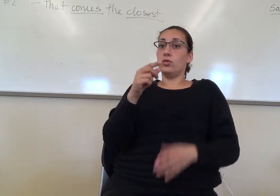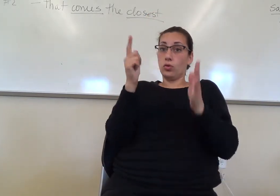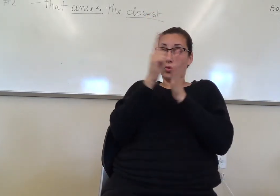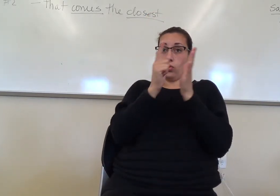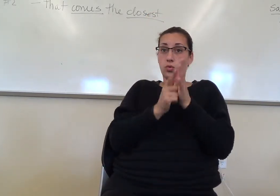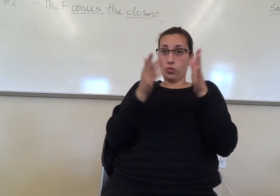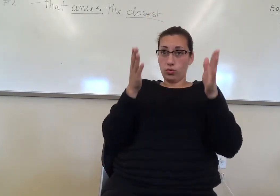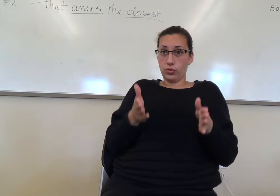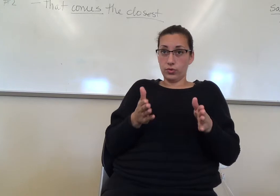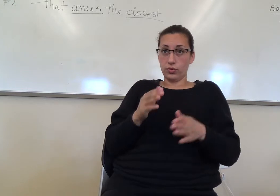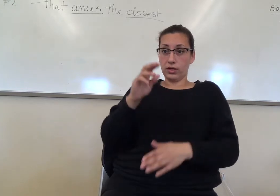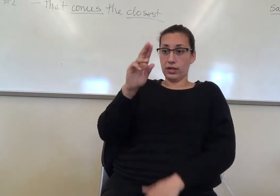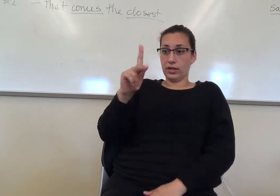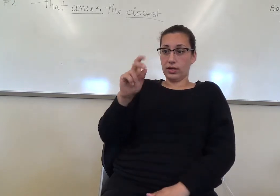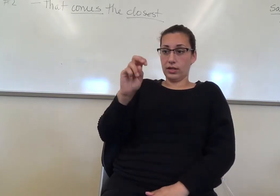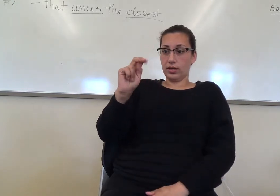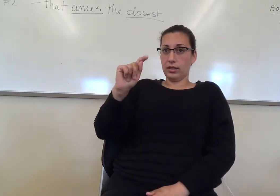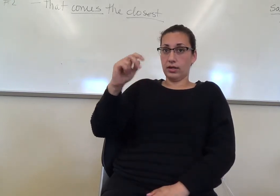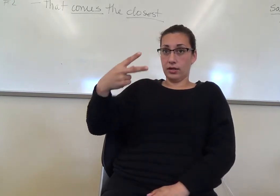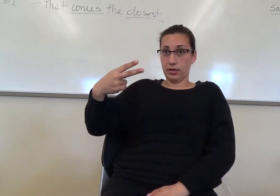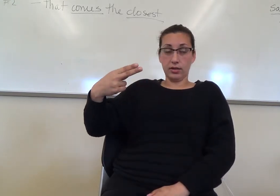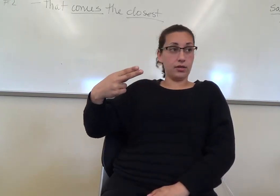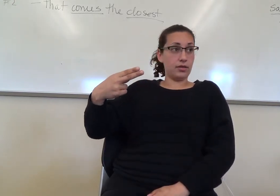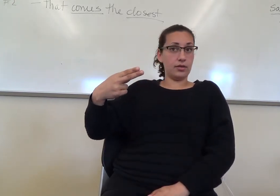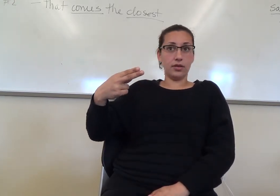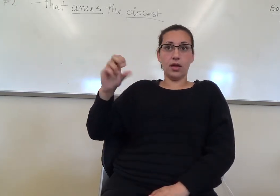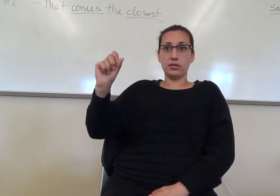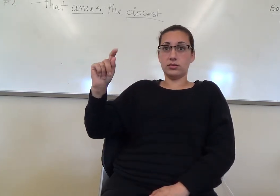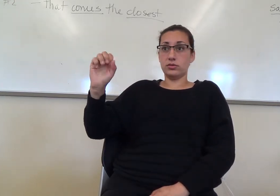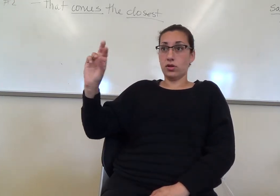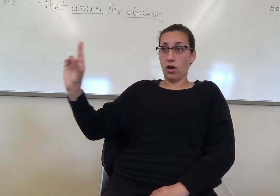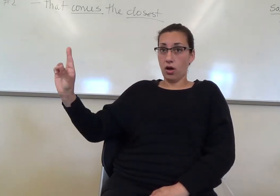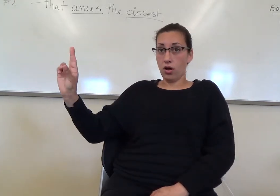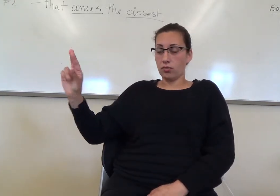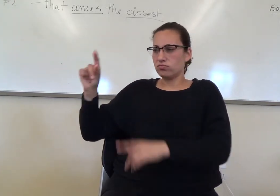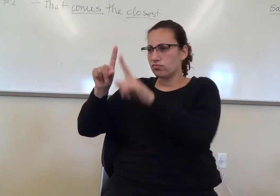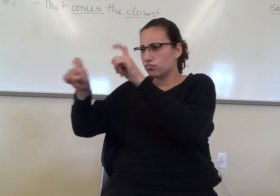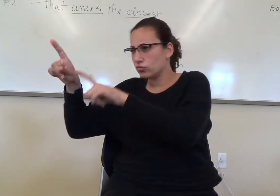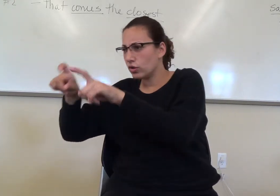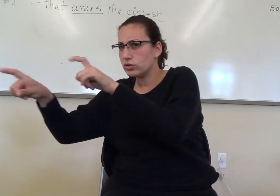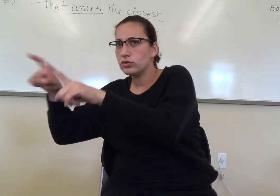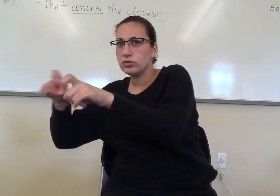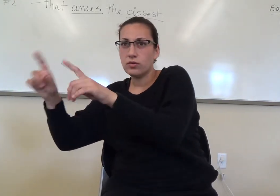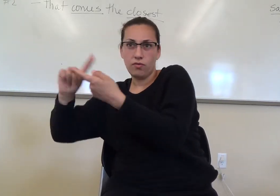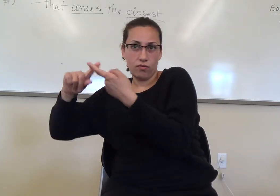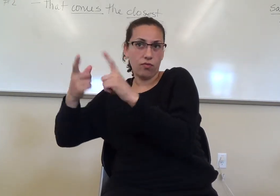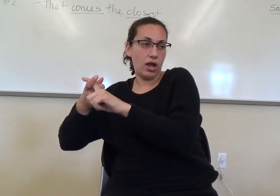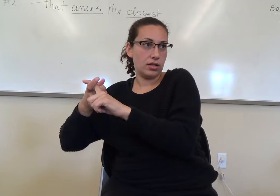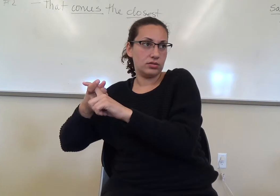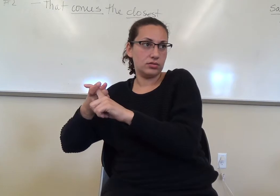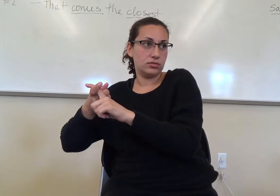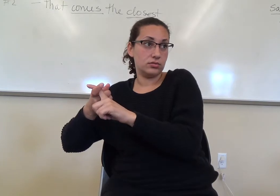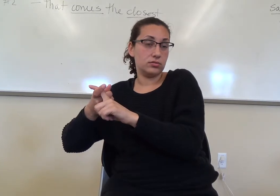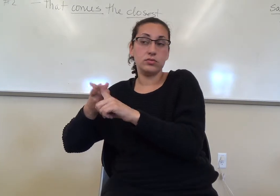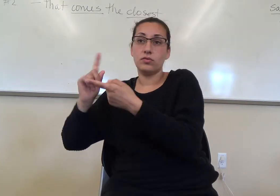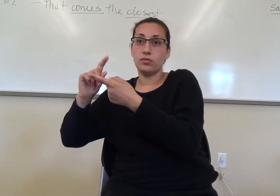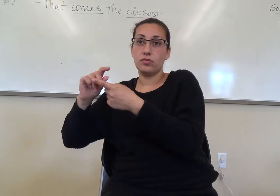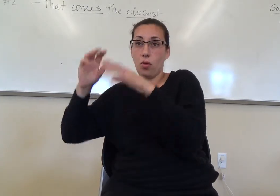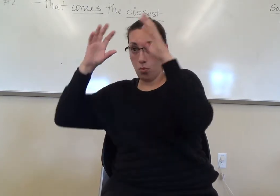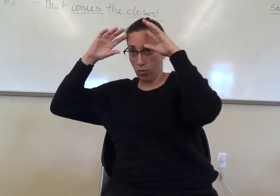questioned Arkansas associates of the president, so some friends of his down in Arkansas where he